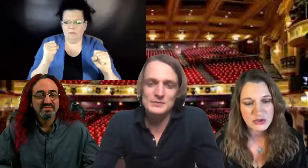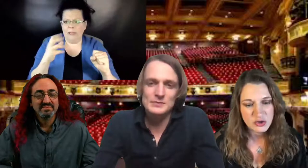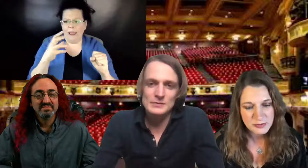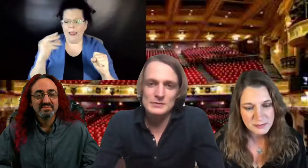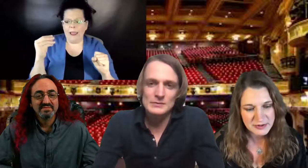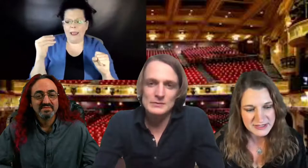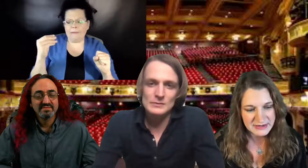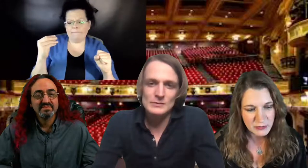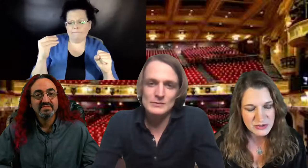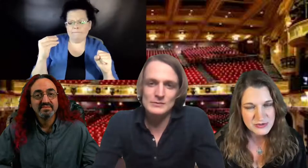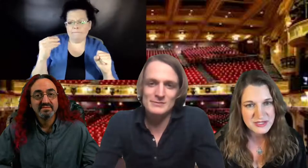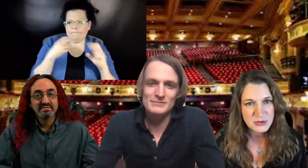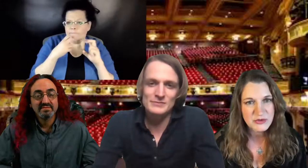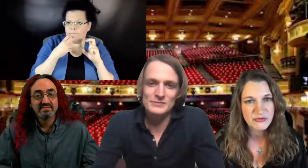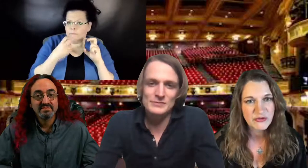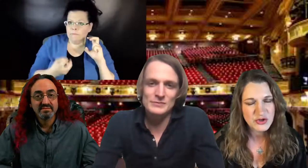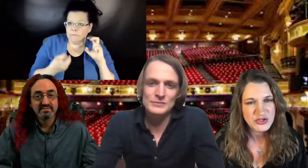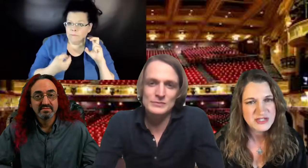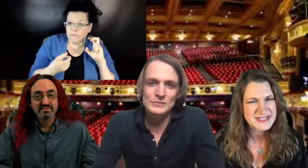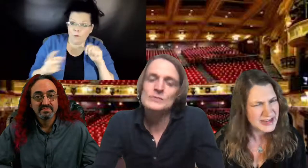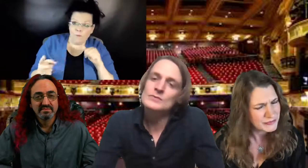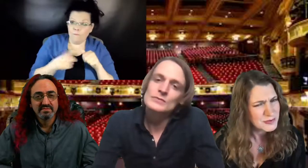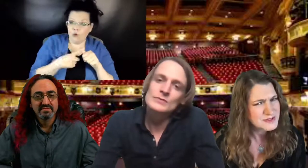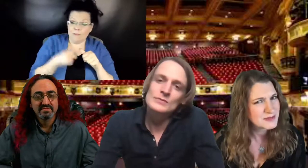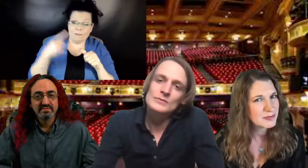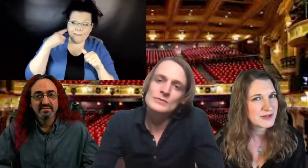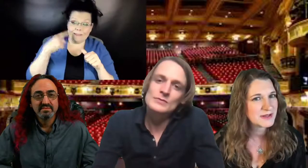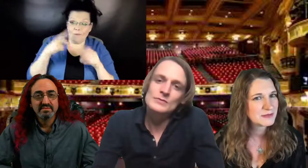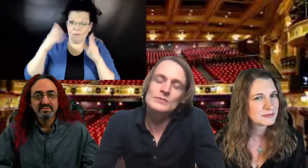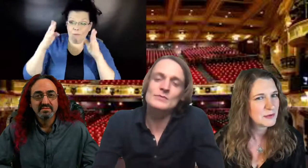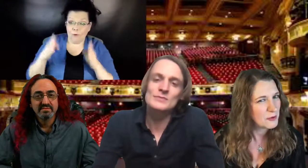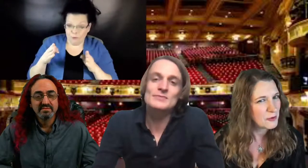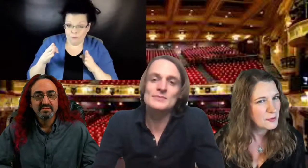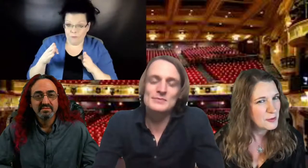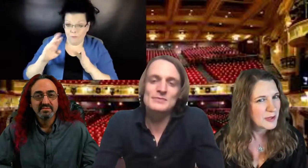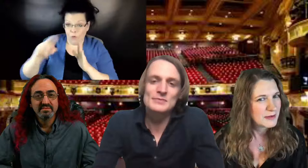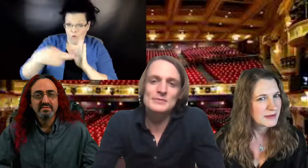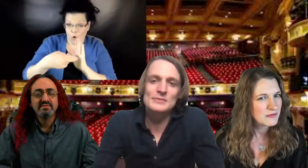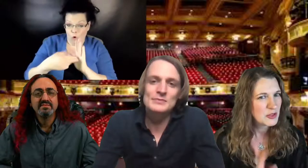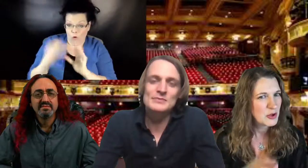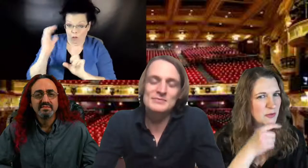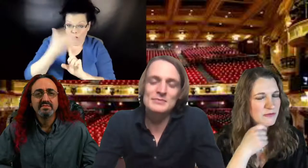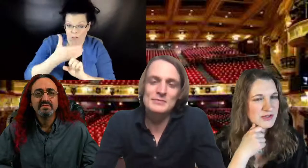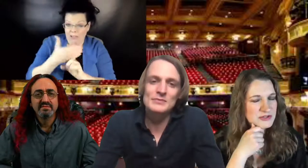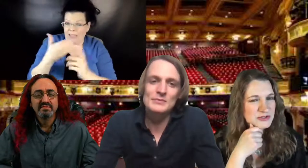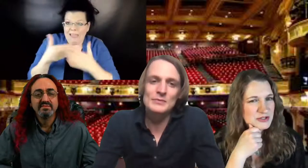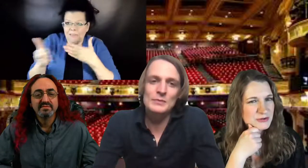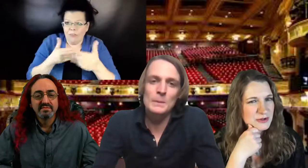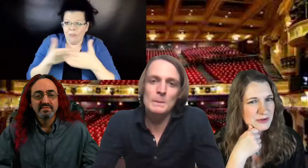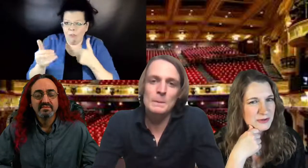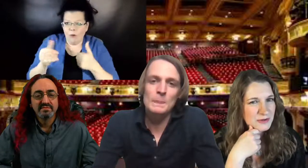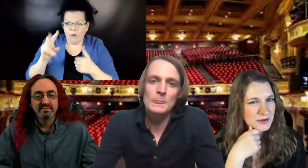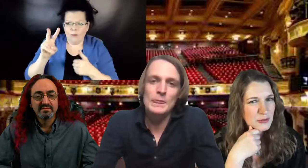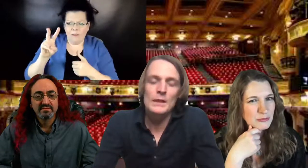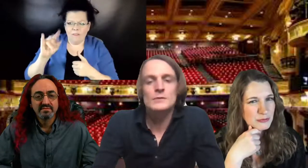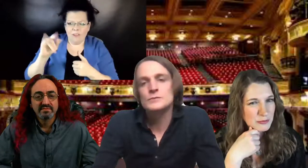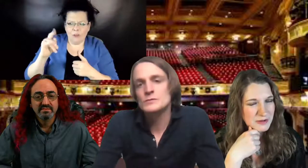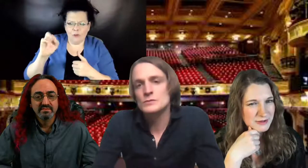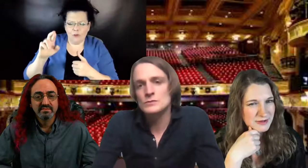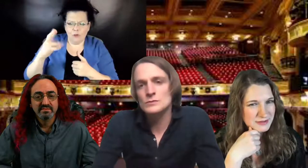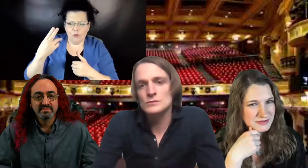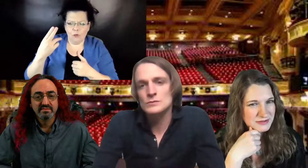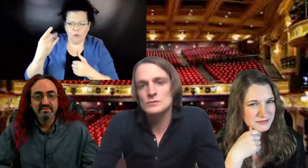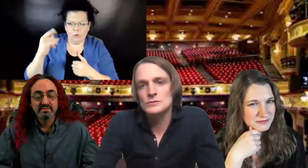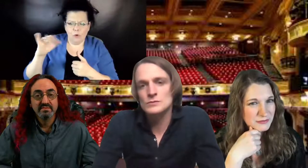And I couldn't believe when you said you were the first deaf person to play the role, even though Victor Hugo